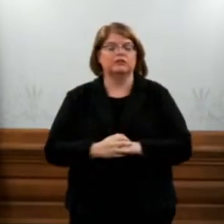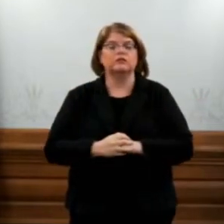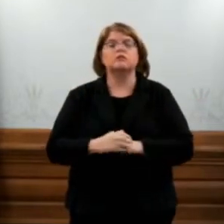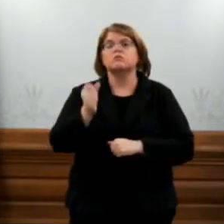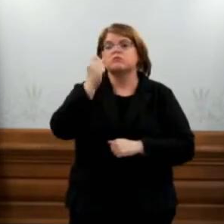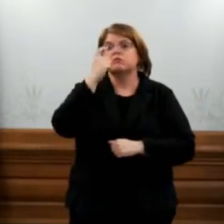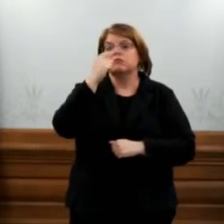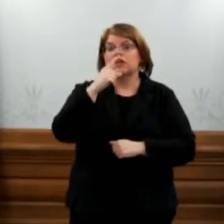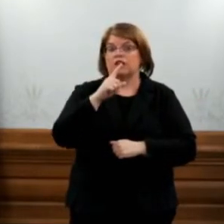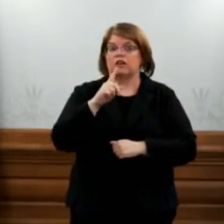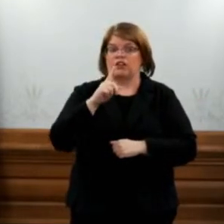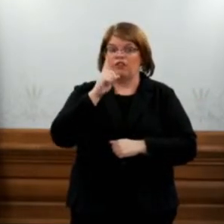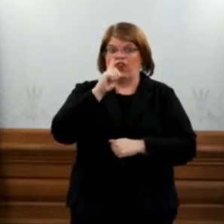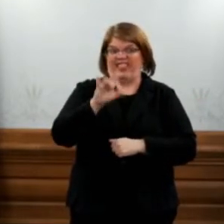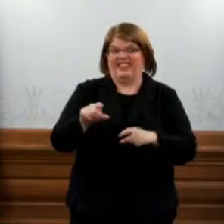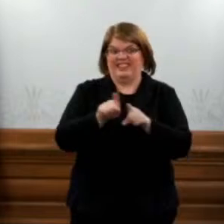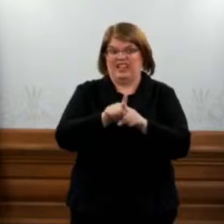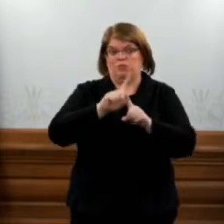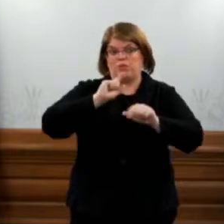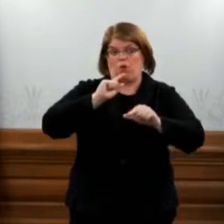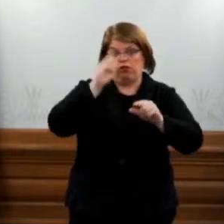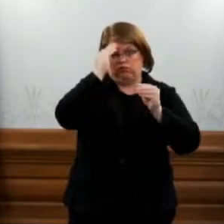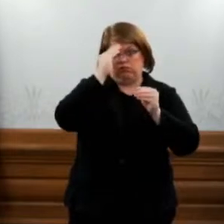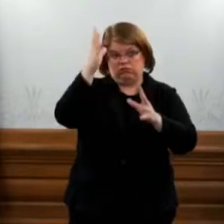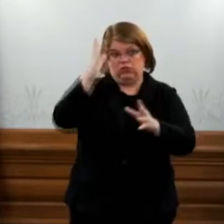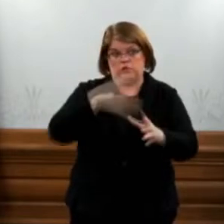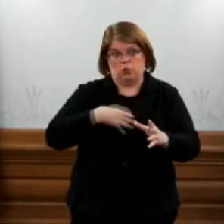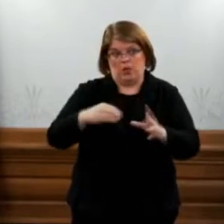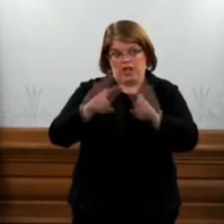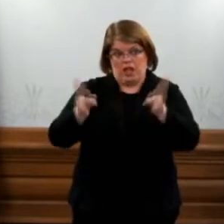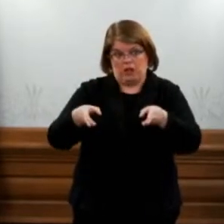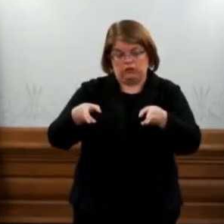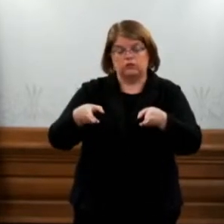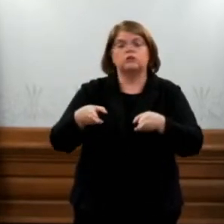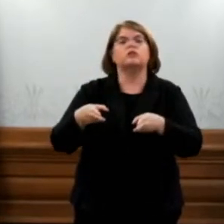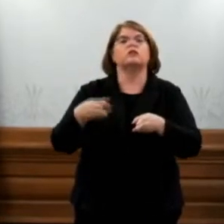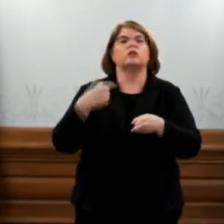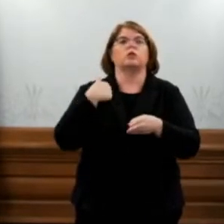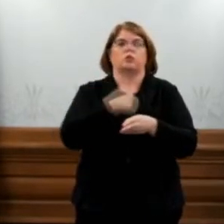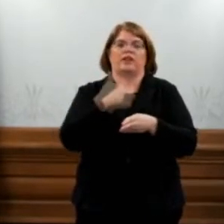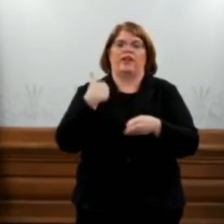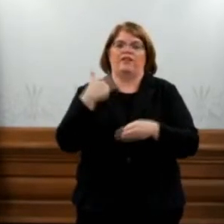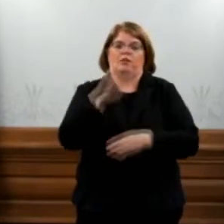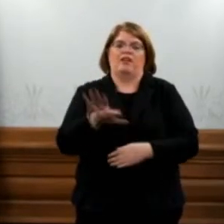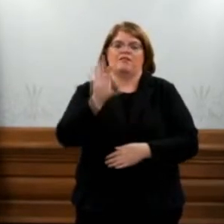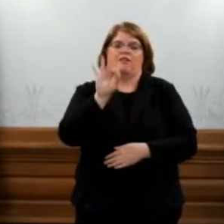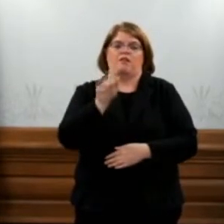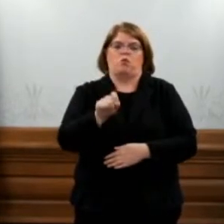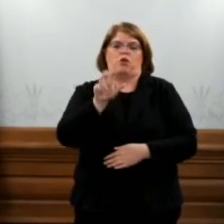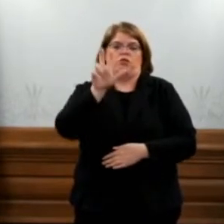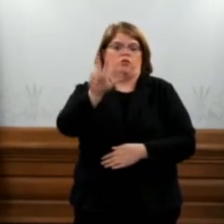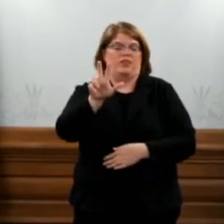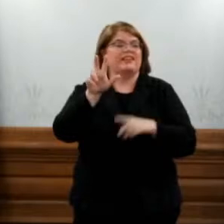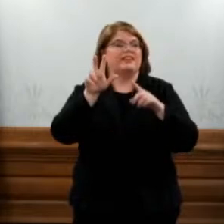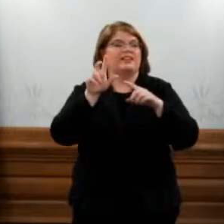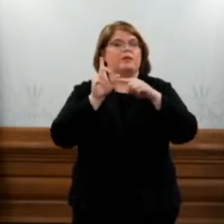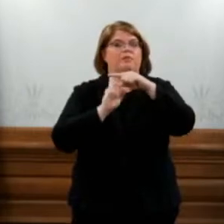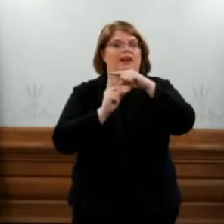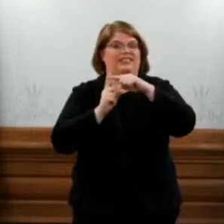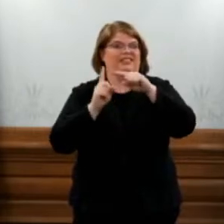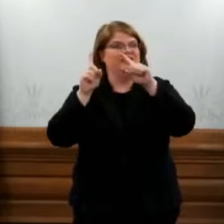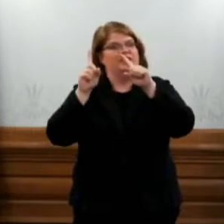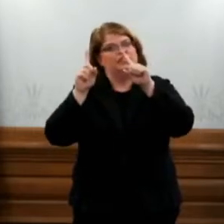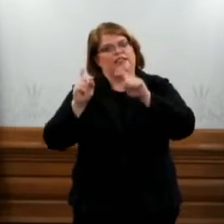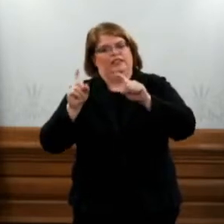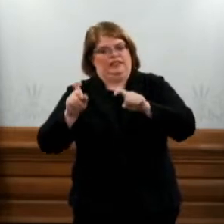same White House report, is reported, and it agrees with our internal numbers, 9.3% test positivity rate, which is the 11th highest